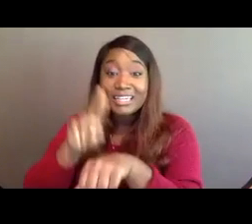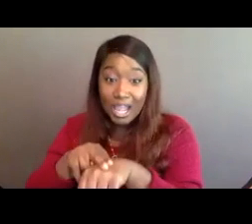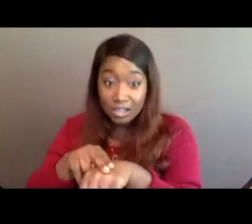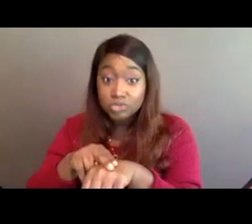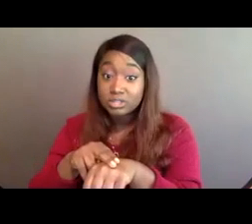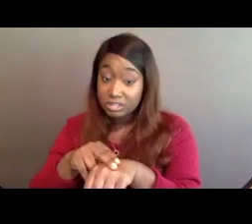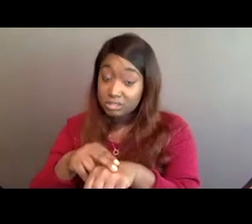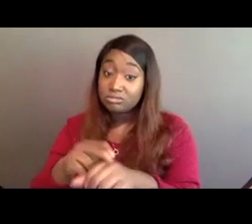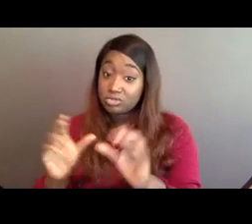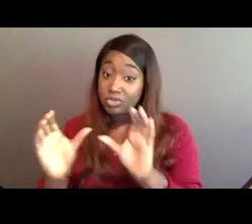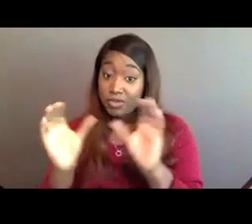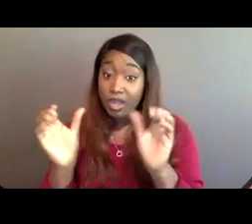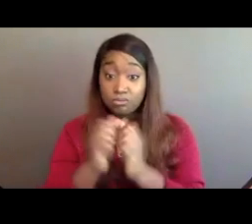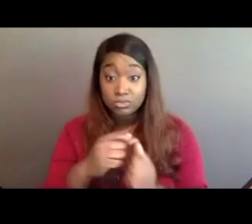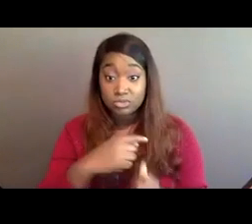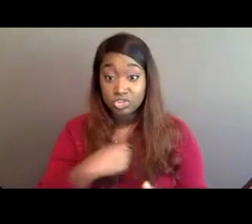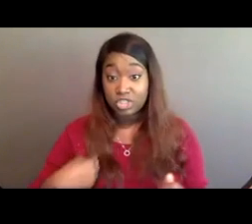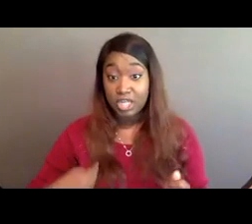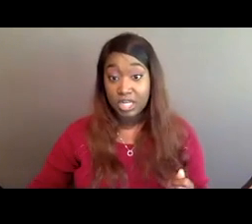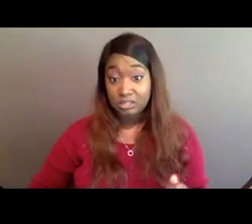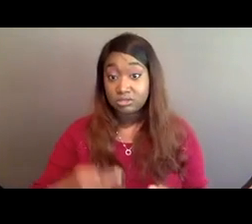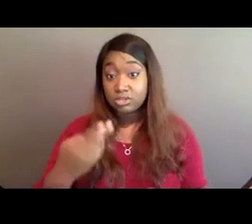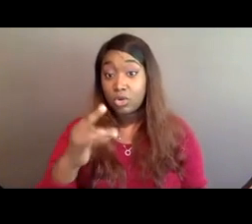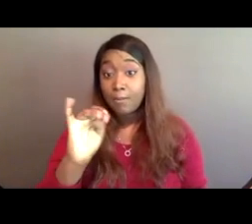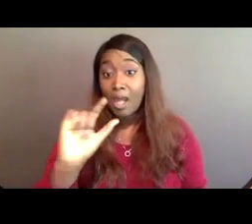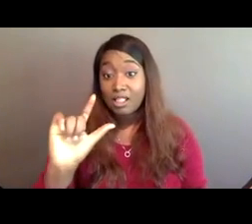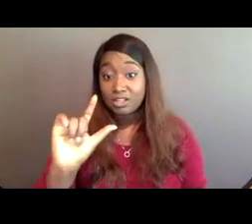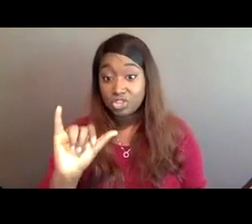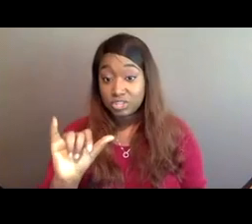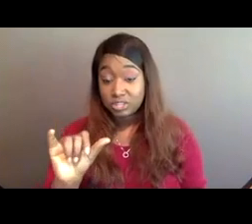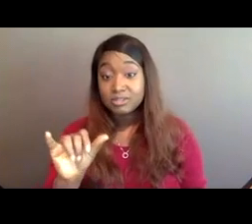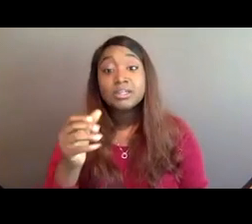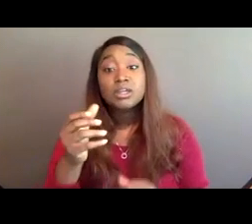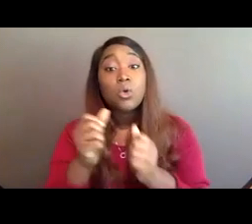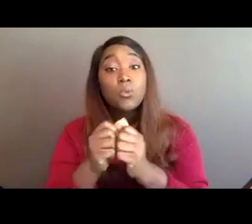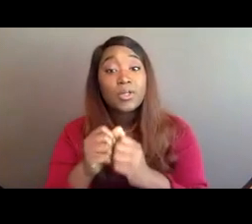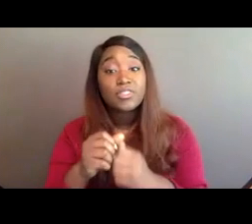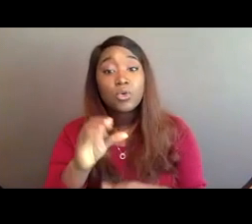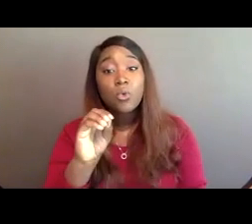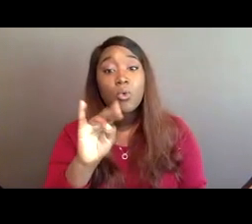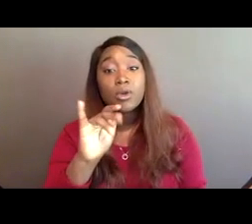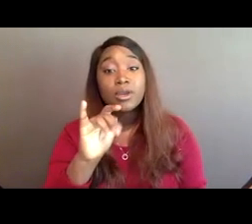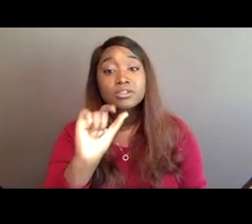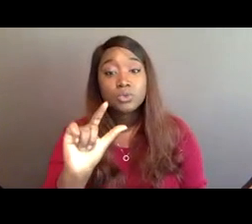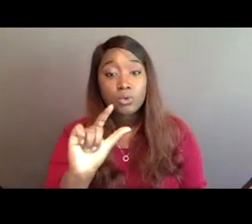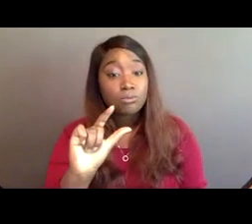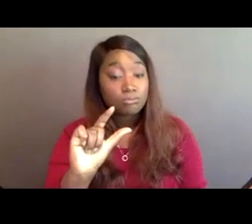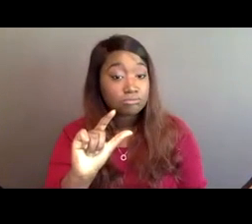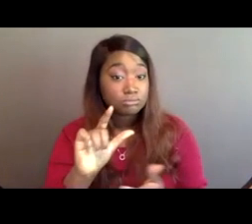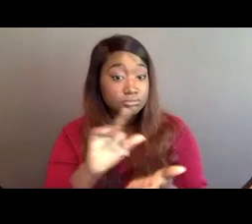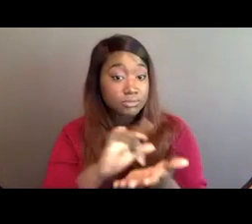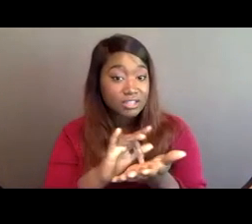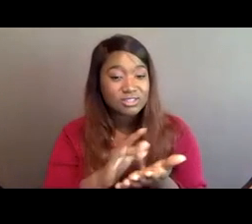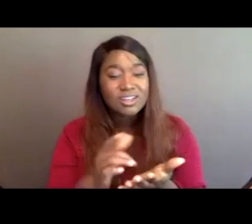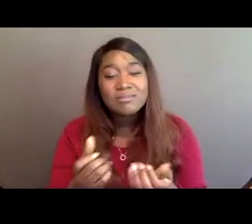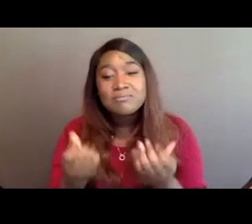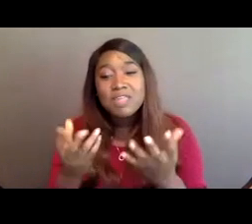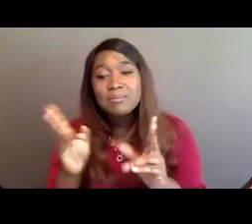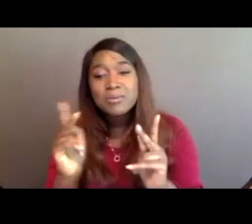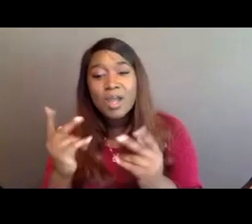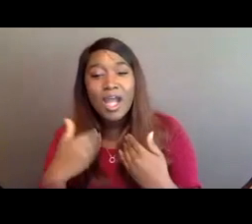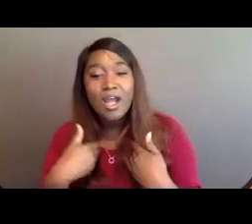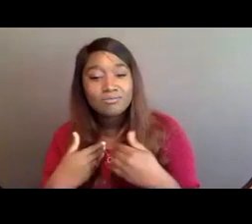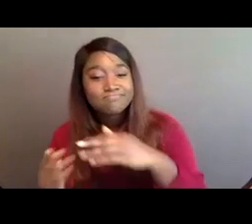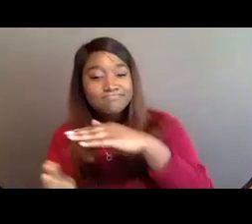herbology or Oriental medicine. A lot of folks that have good layman's knowledge, and you know, but those